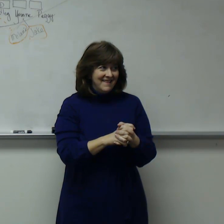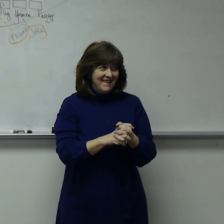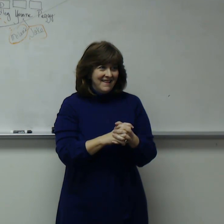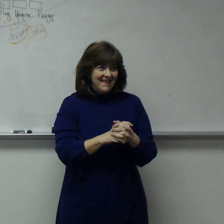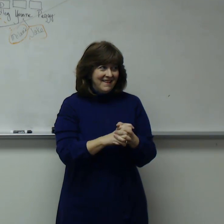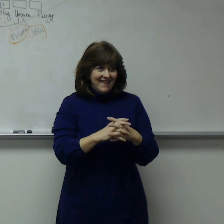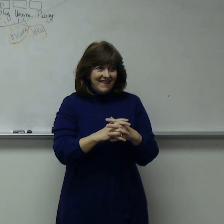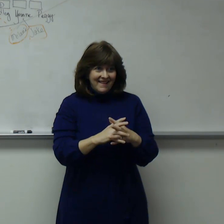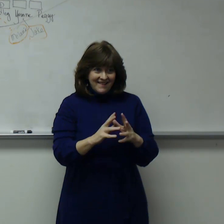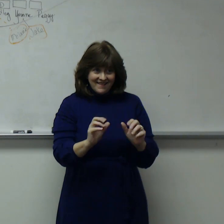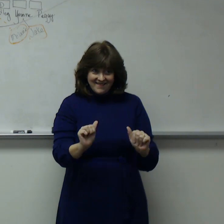Are you cool?